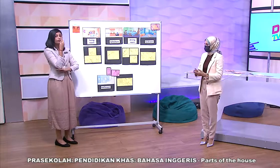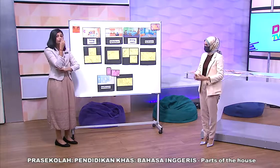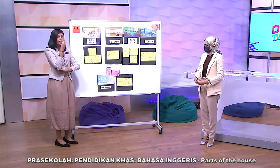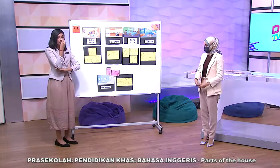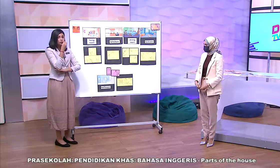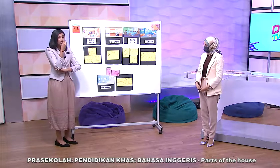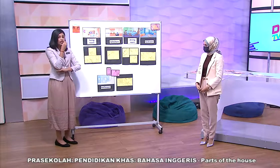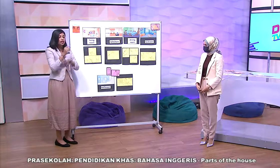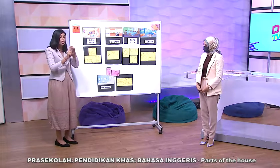food that you eat,